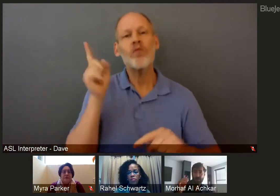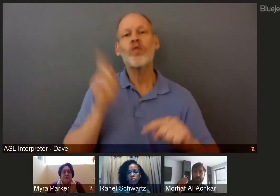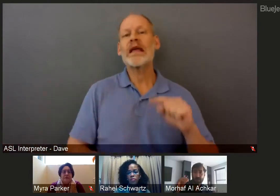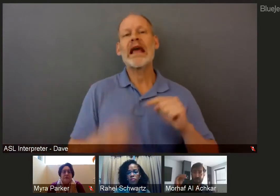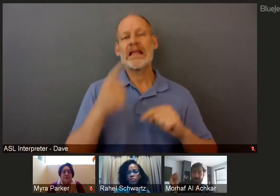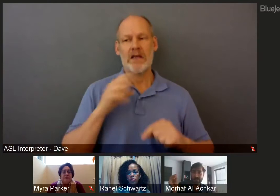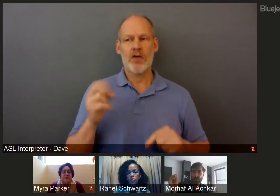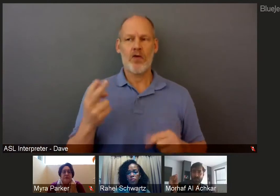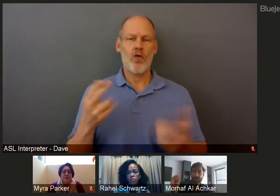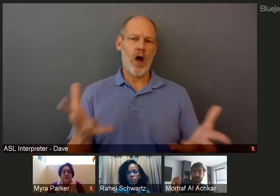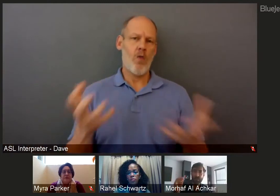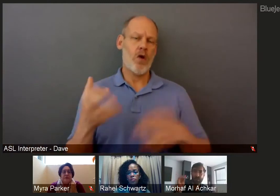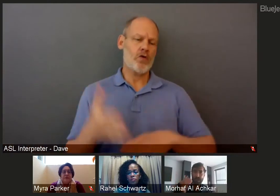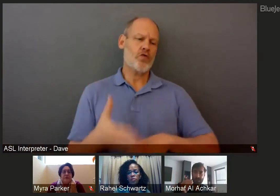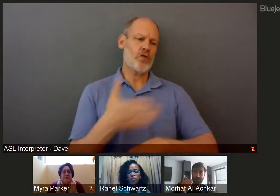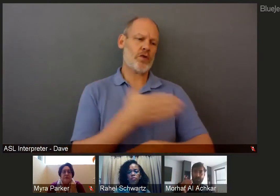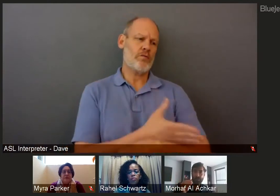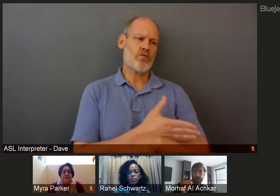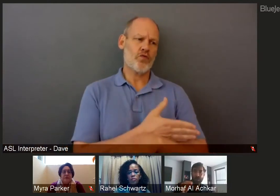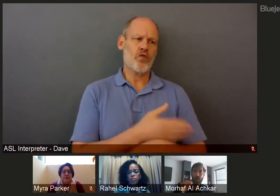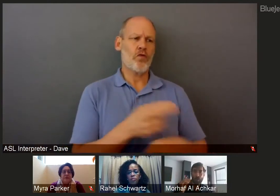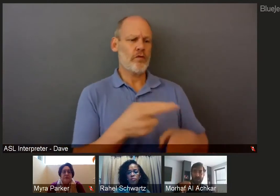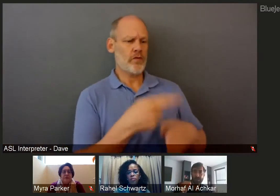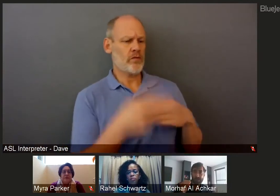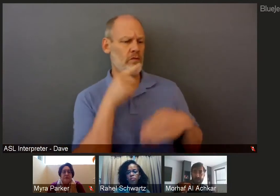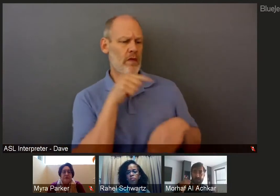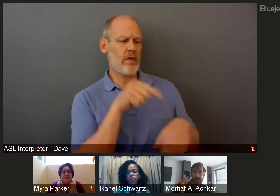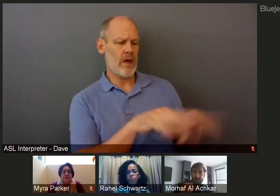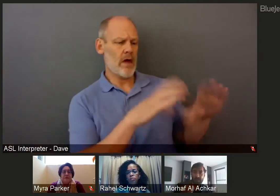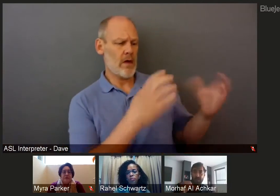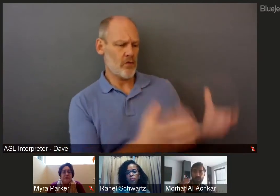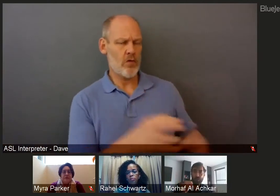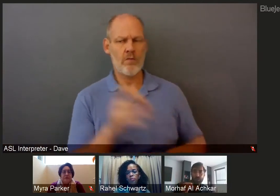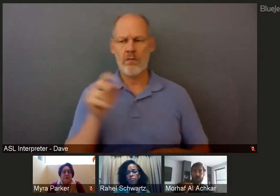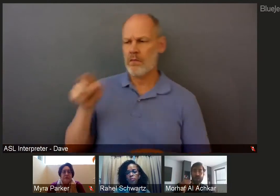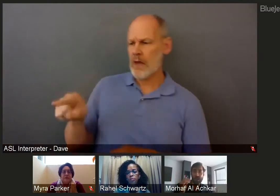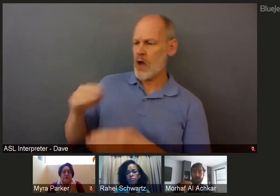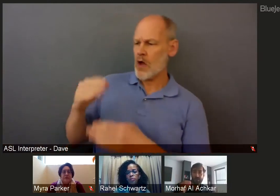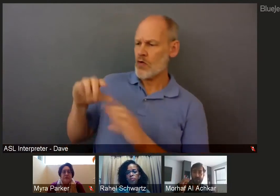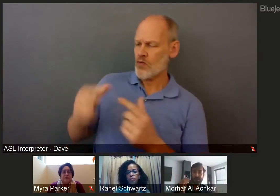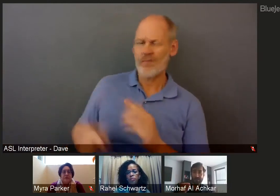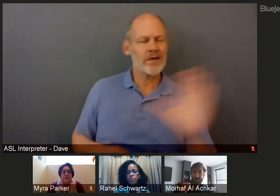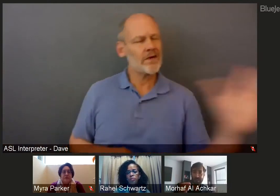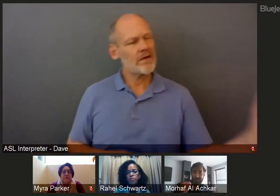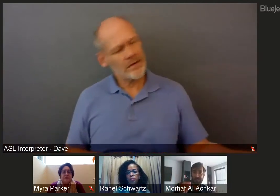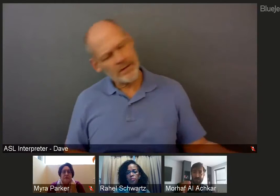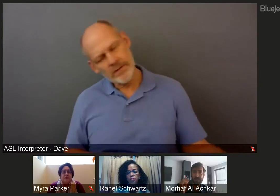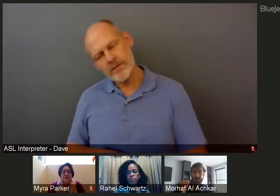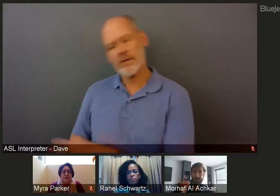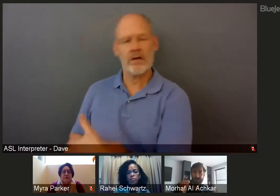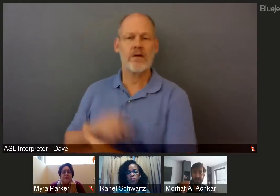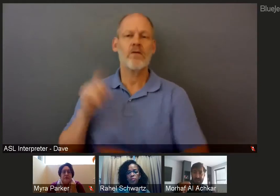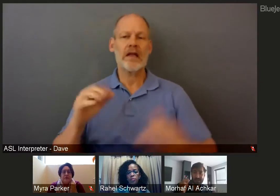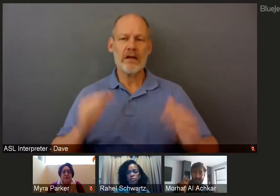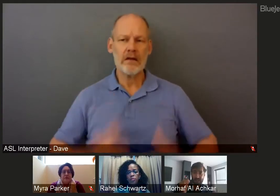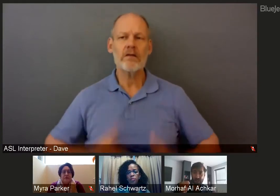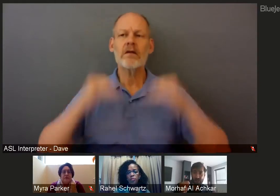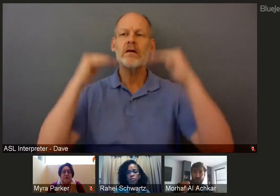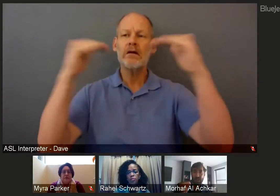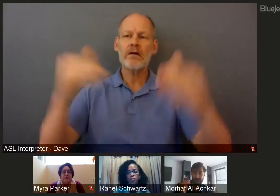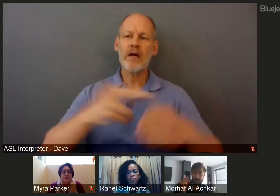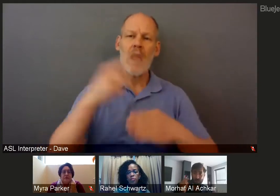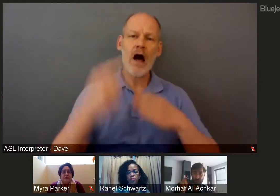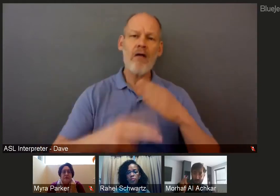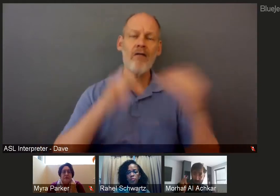improve outcome for this group of people or that group of people. We need to speak of every group, every marginalized person, every person that's not